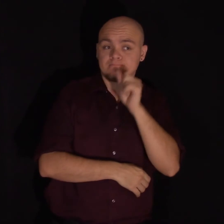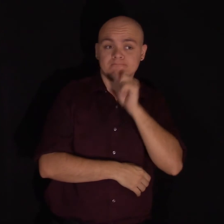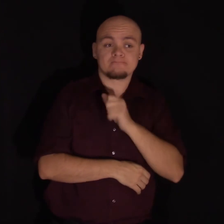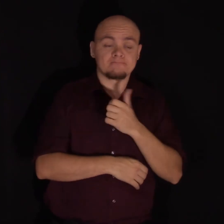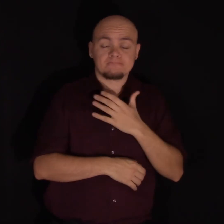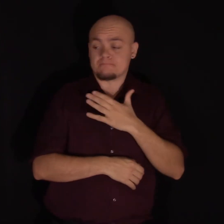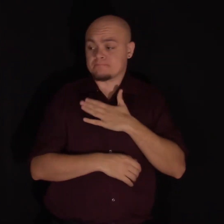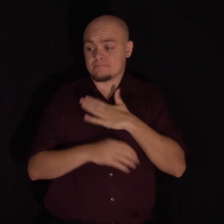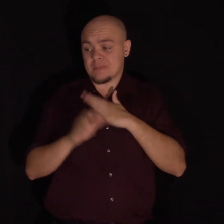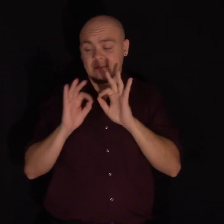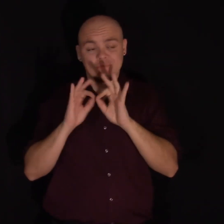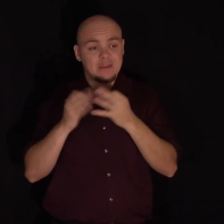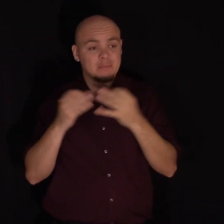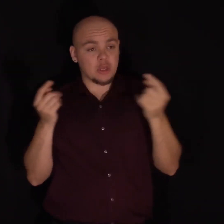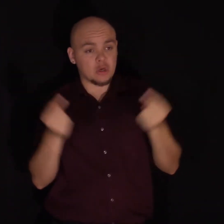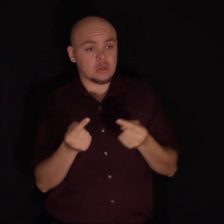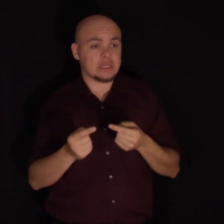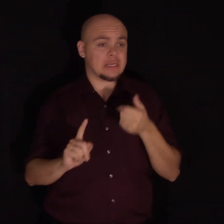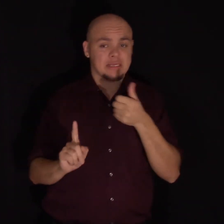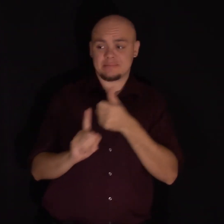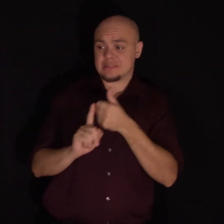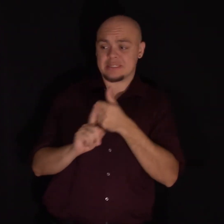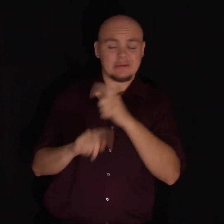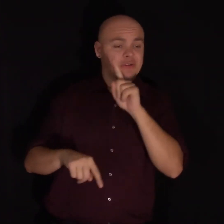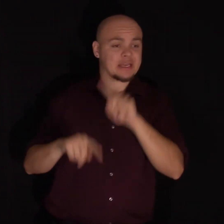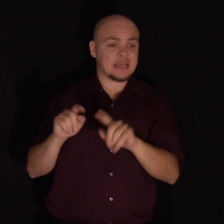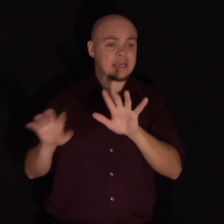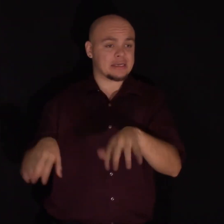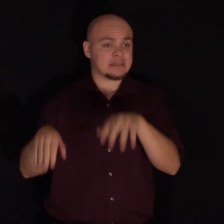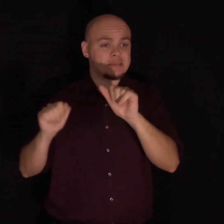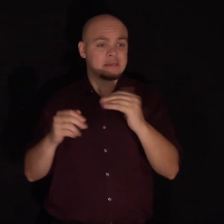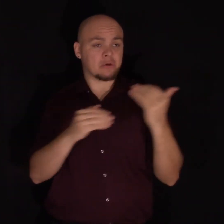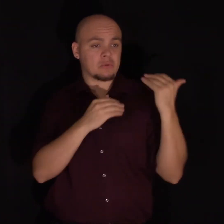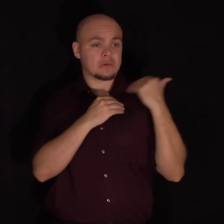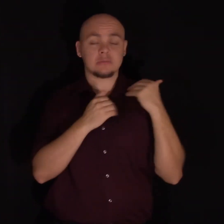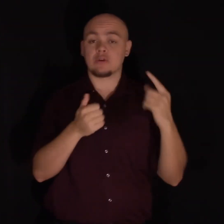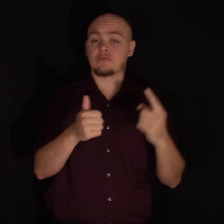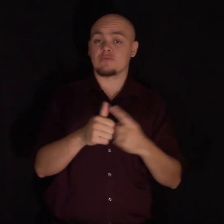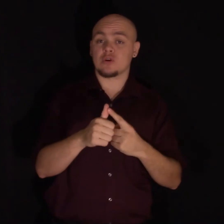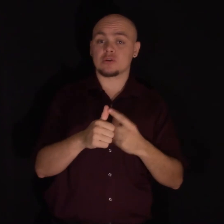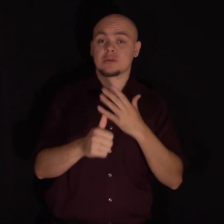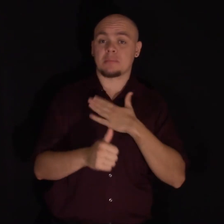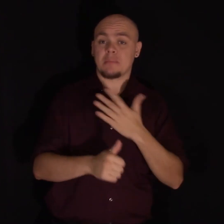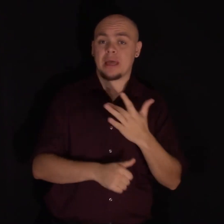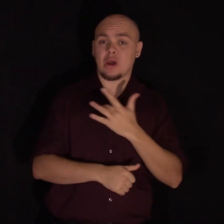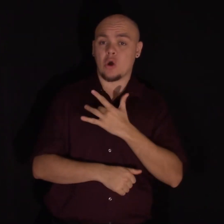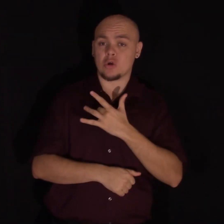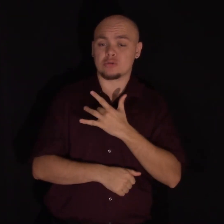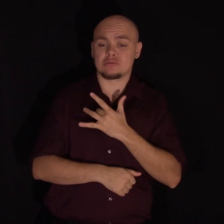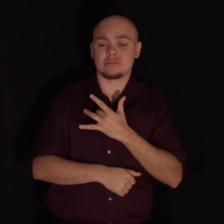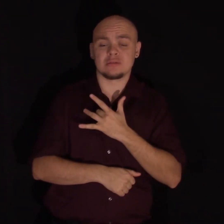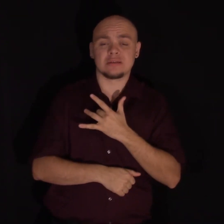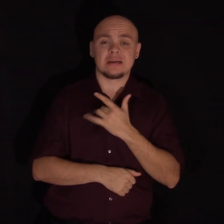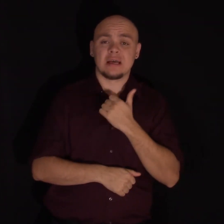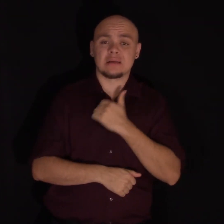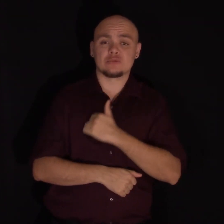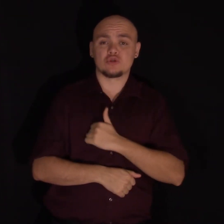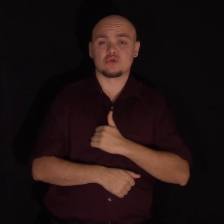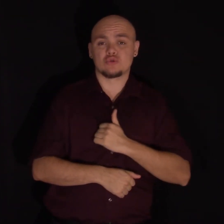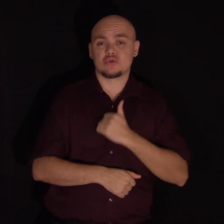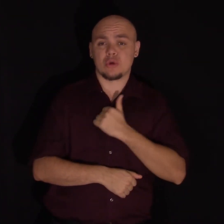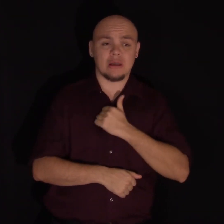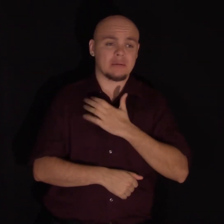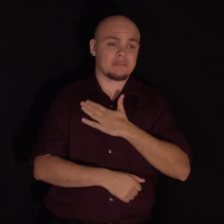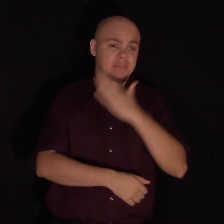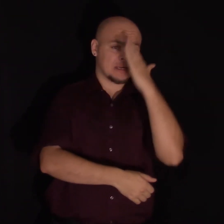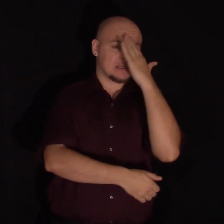who wasn't here to do it for himself. So first, with all of my heart, I'm sorry if my